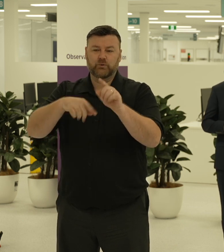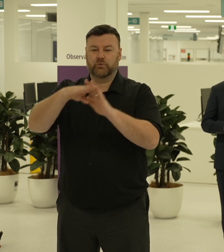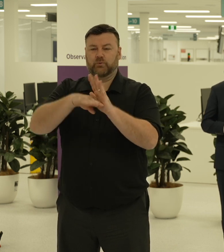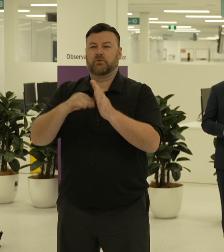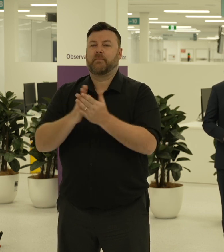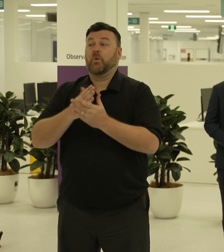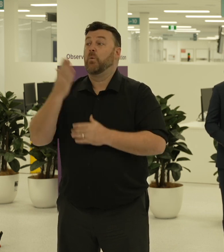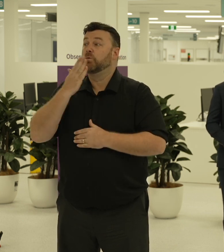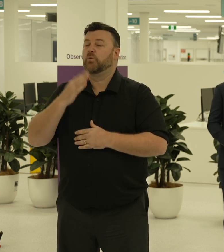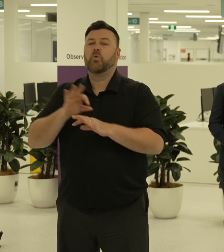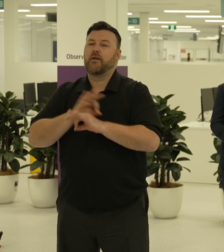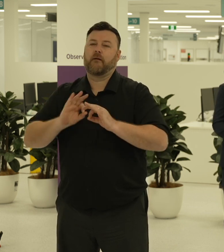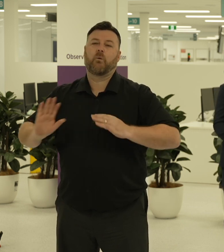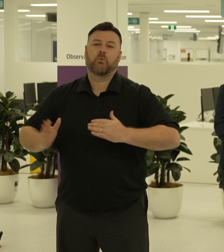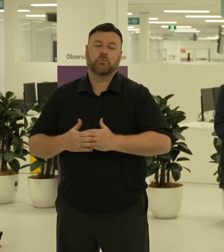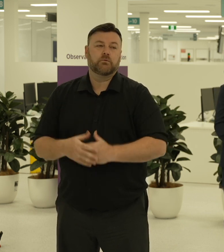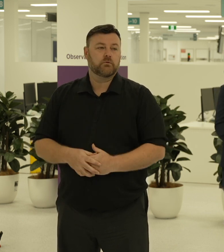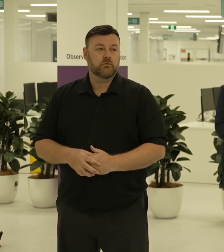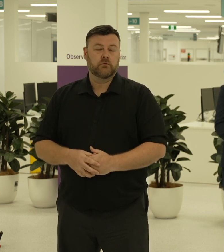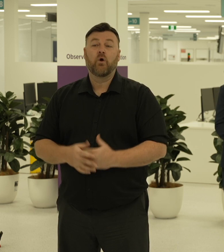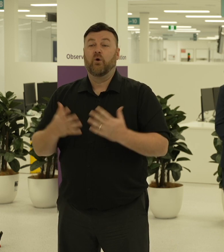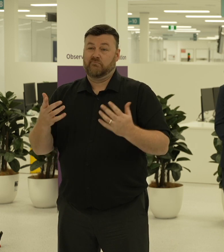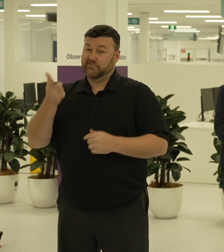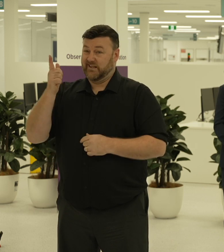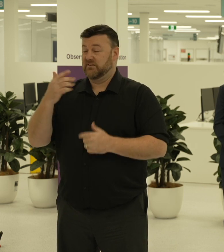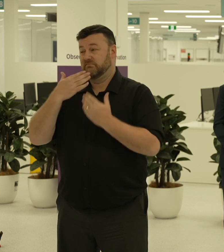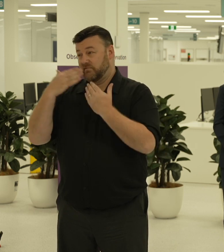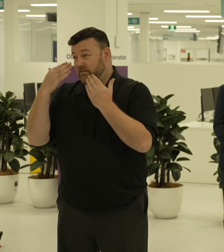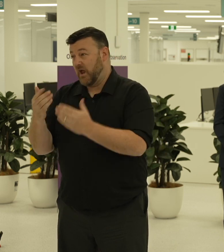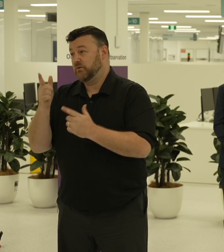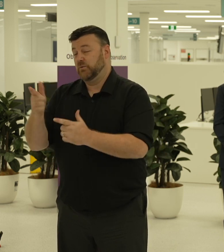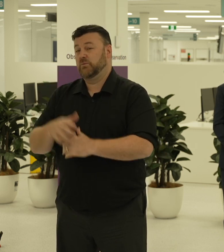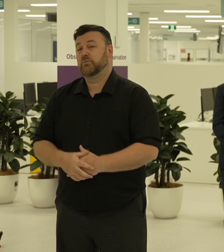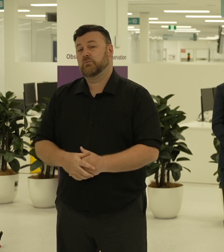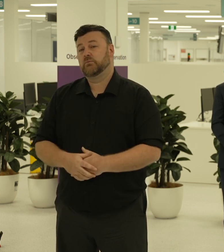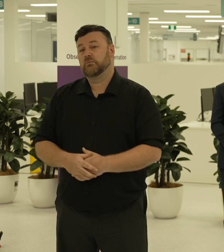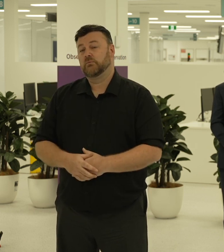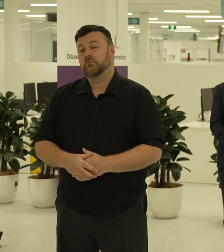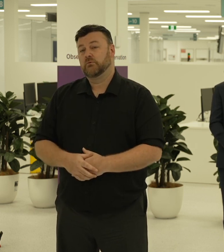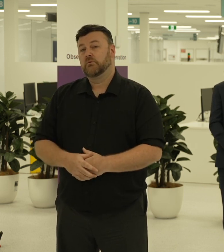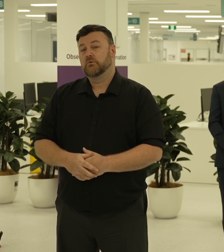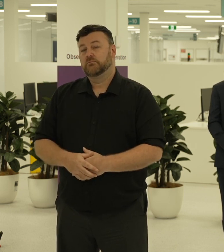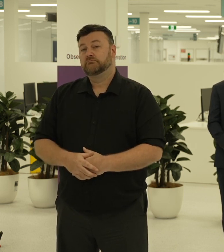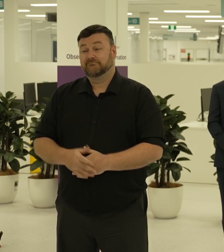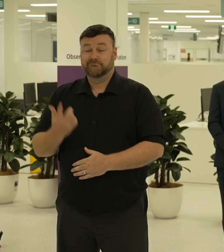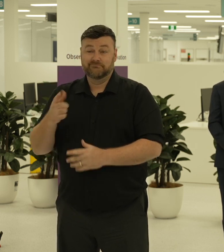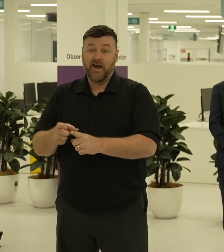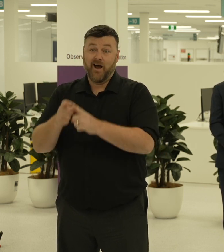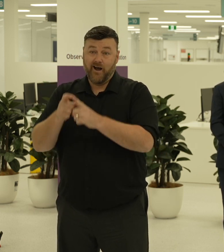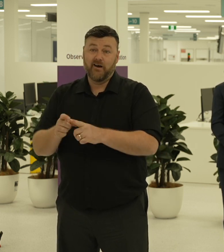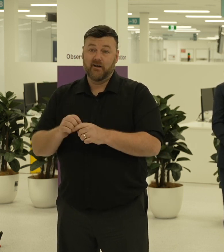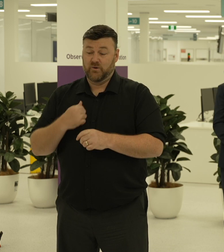safe environment. But I want to thank our teachers because it could have been difficult. We always said, and we still